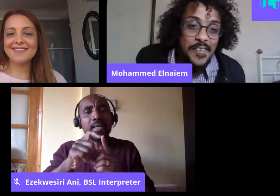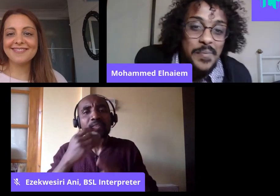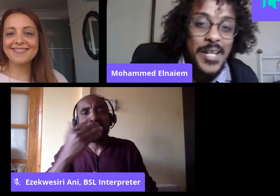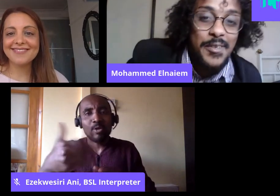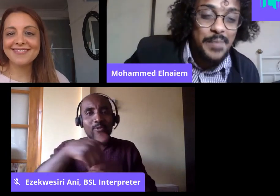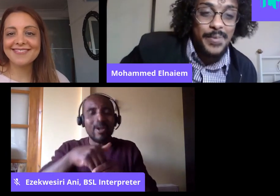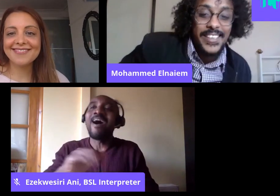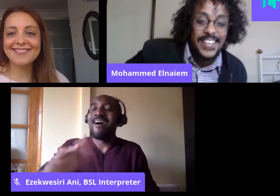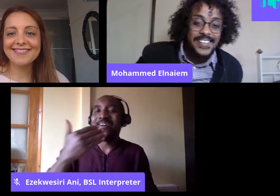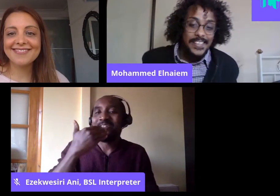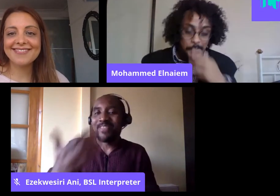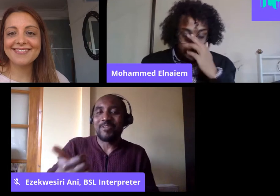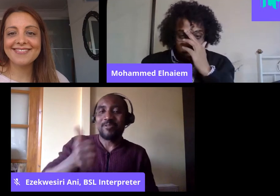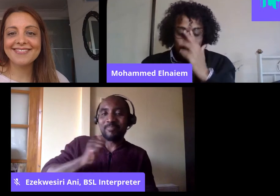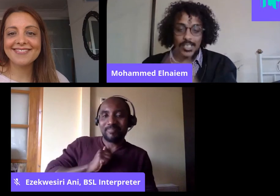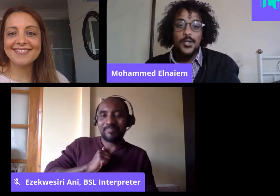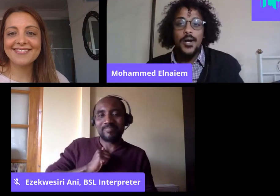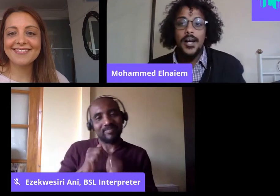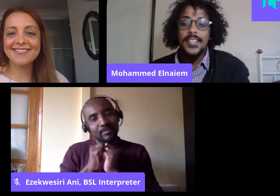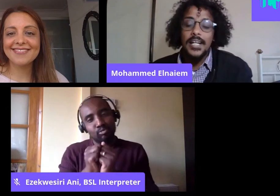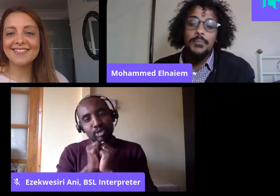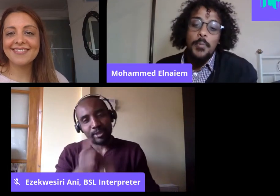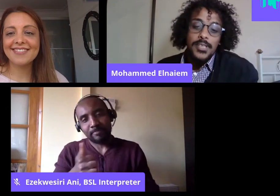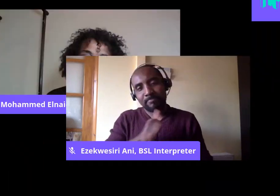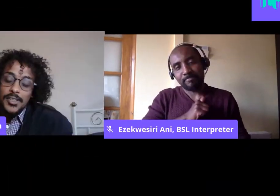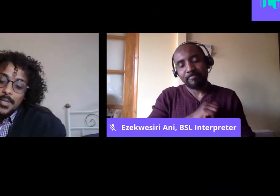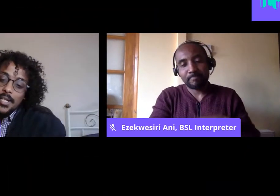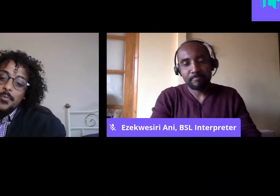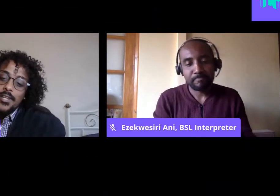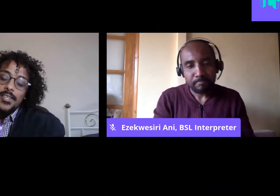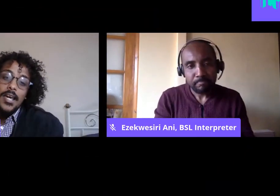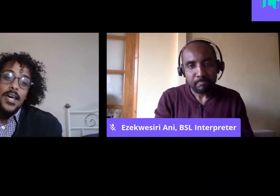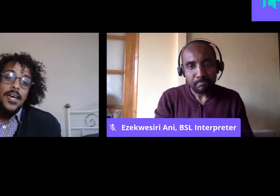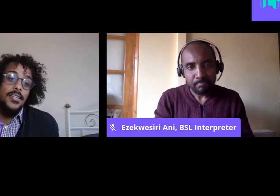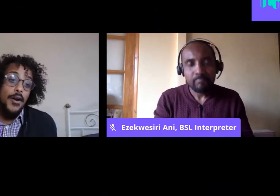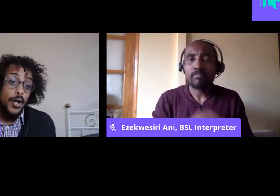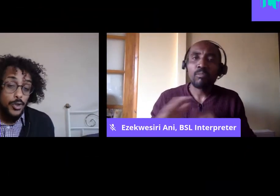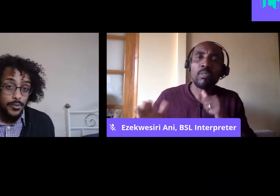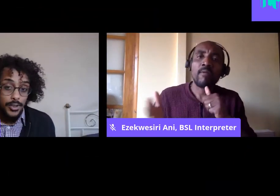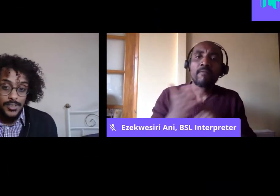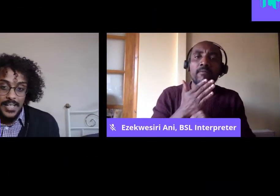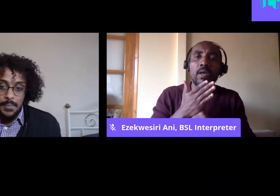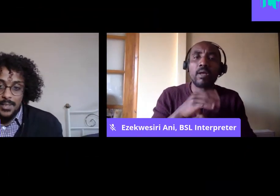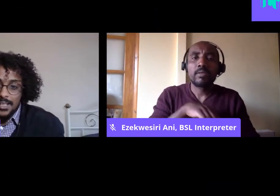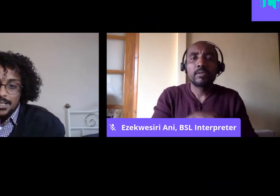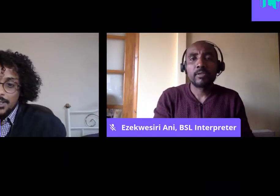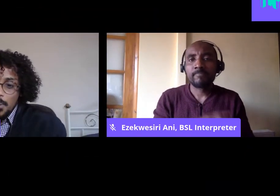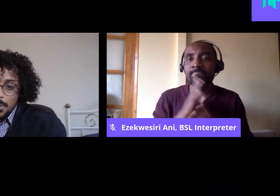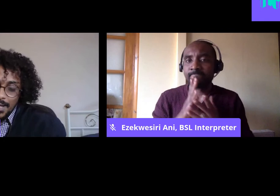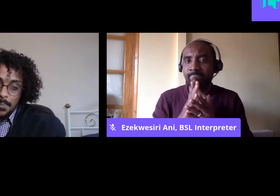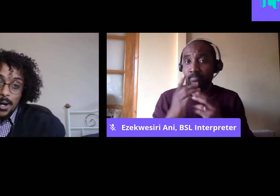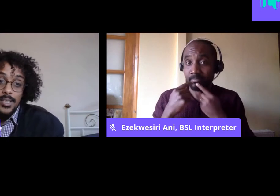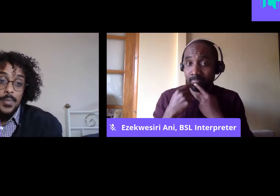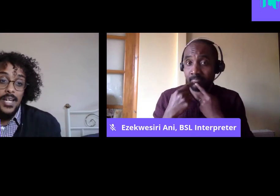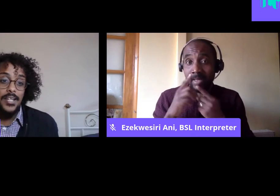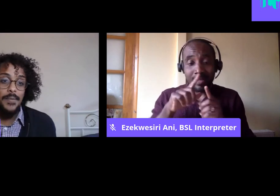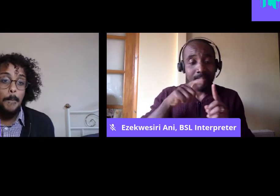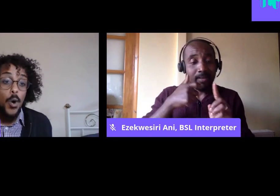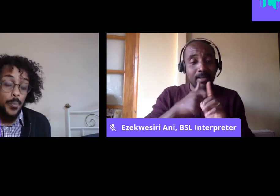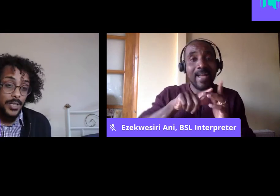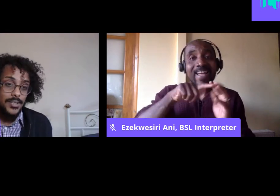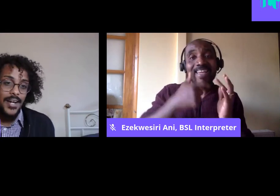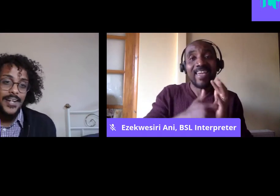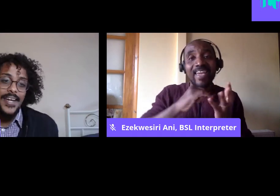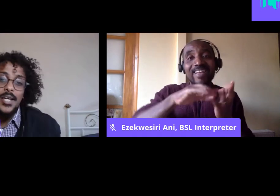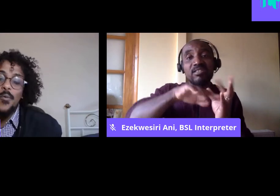Thank you for having me. really appreciate it. So I think I'll probably start to begin with the very controversial statement that Keir Starmer made about us